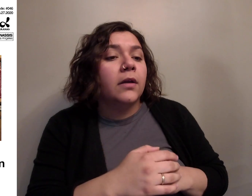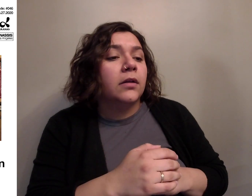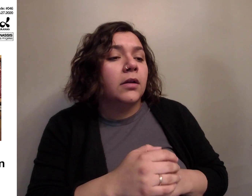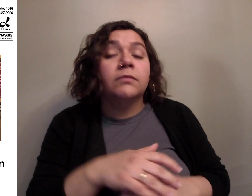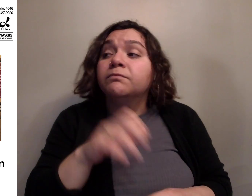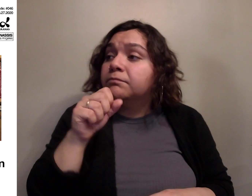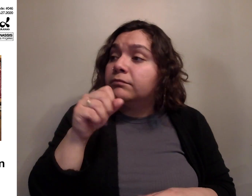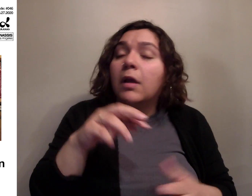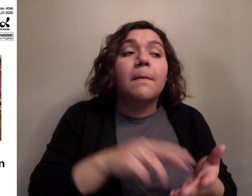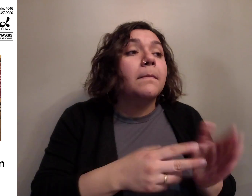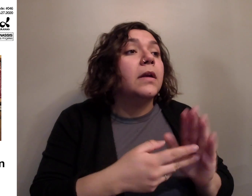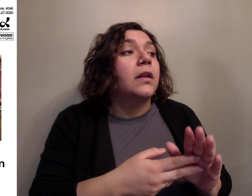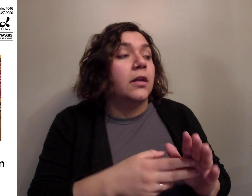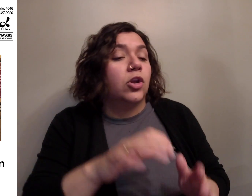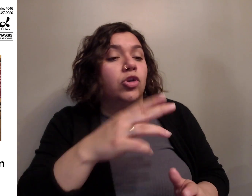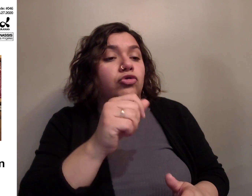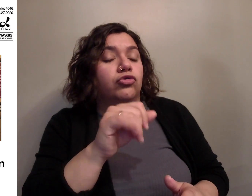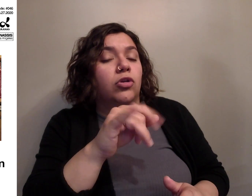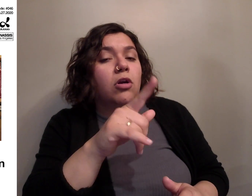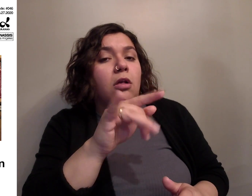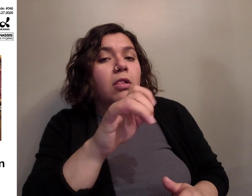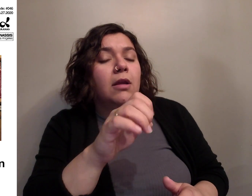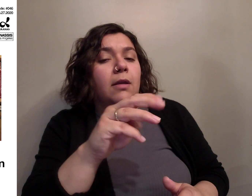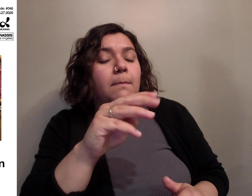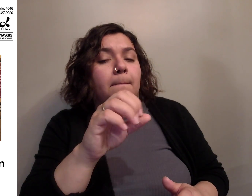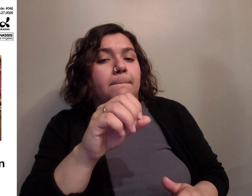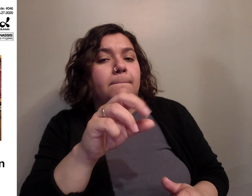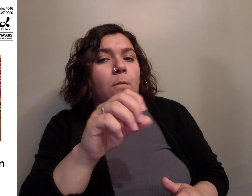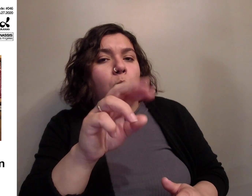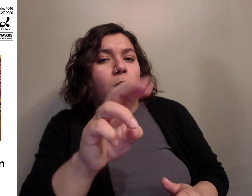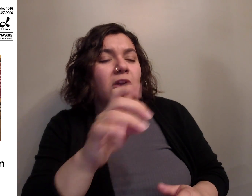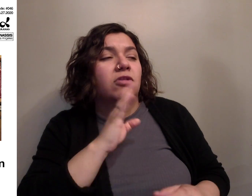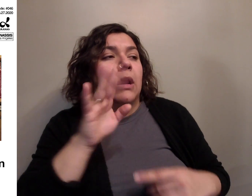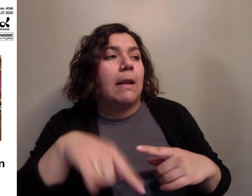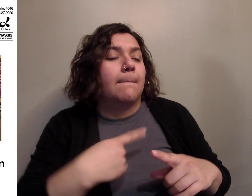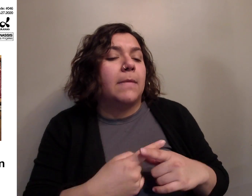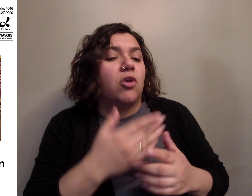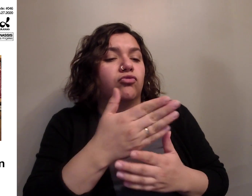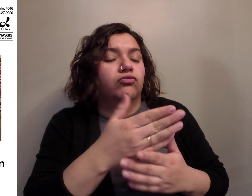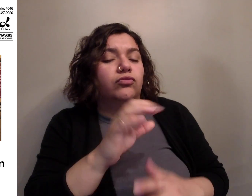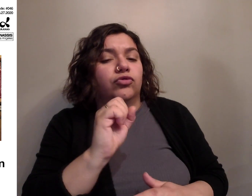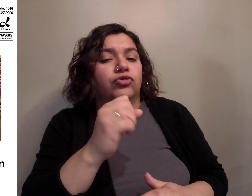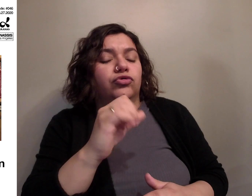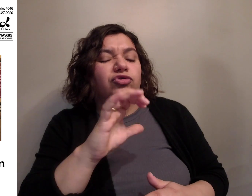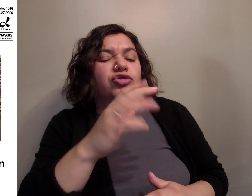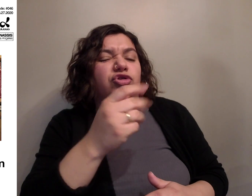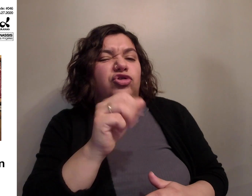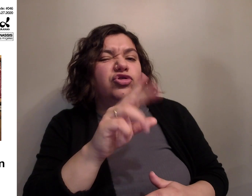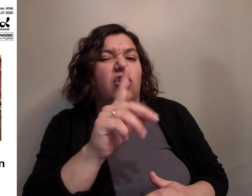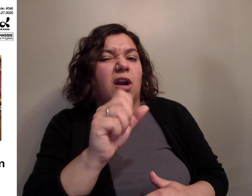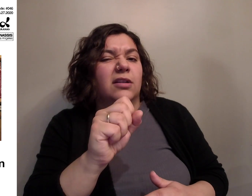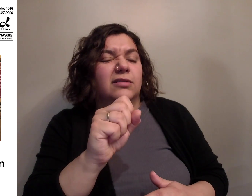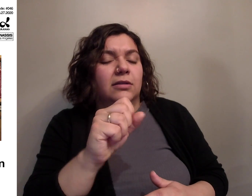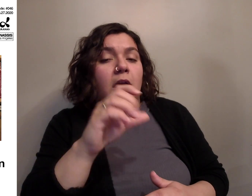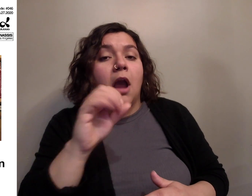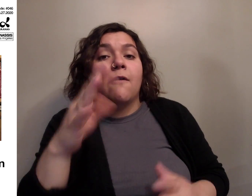at this moment? We Scholle Molle spoke about shards of hope. What are the